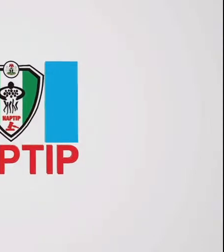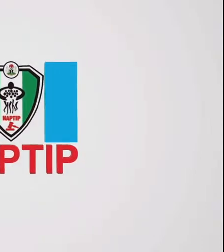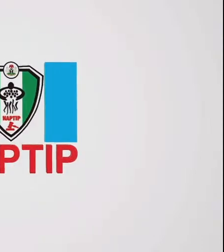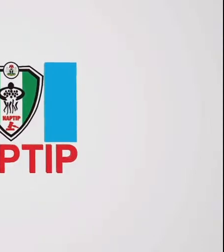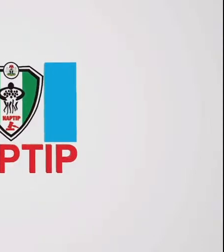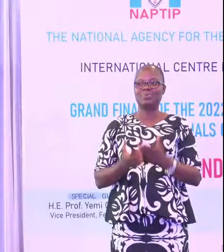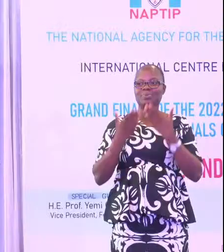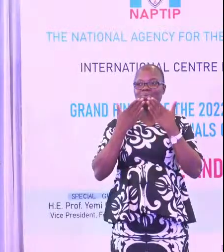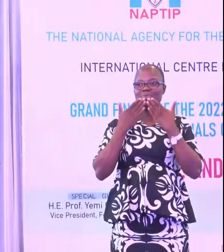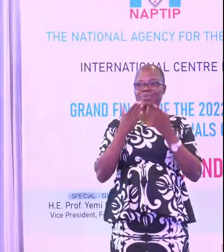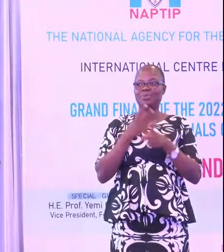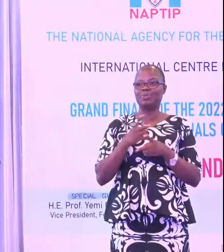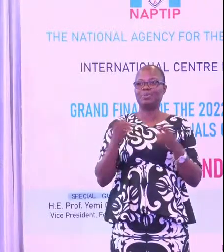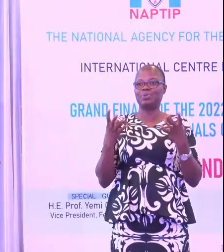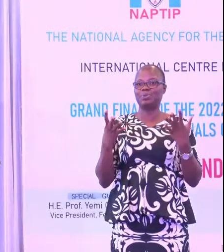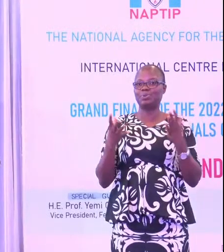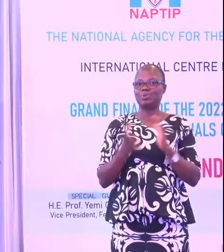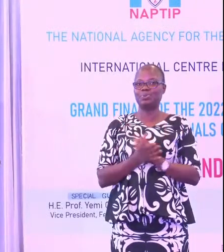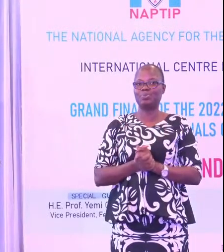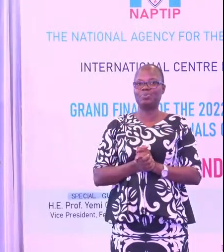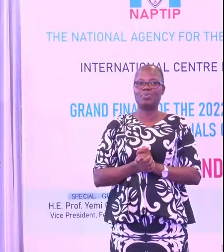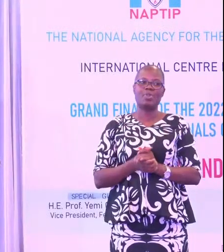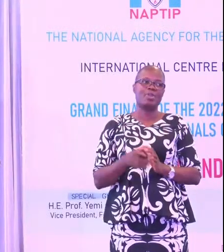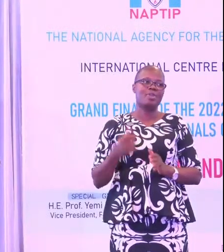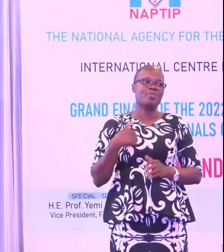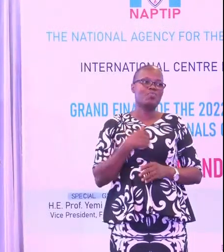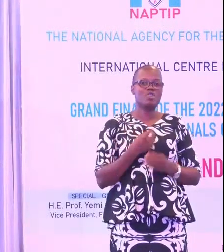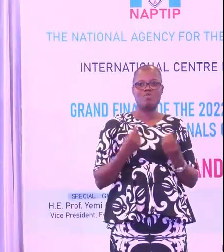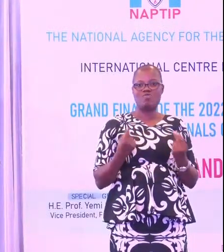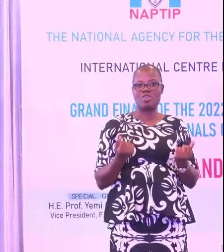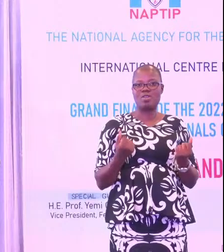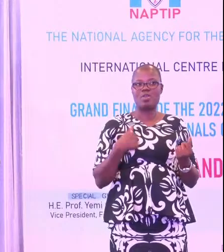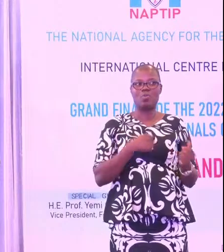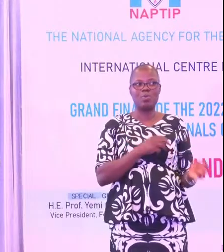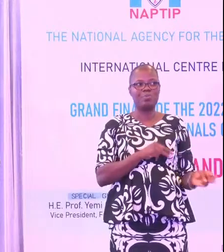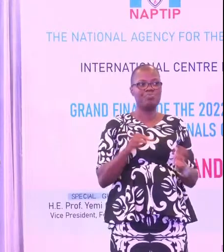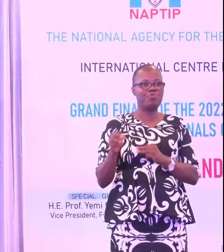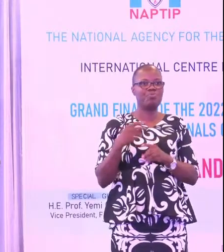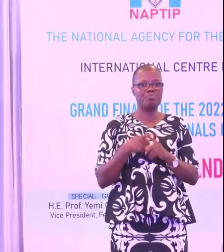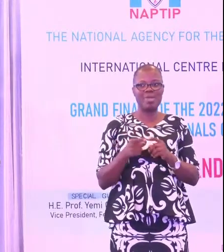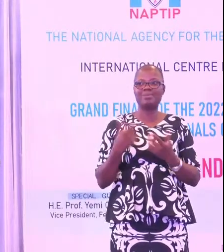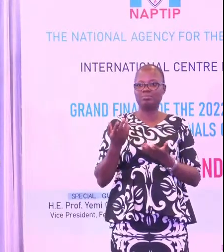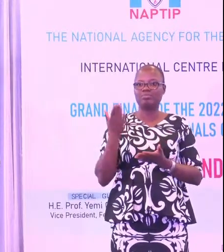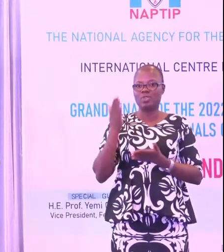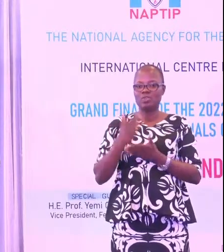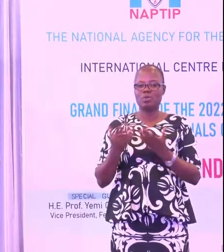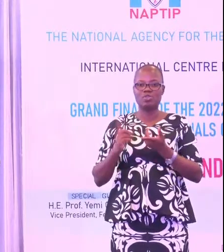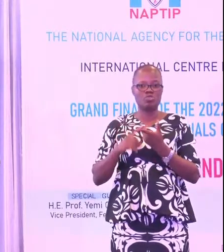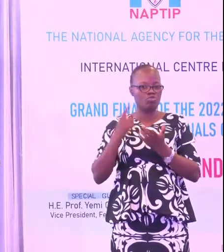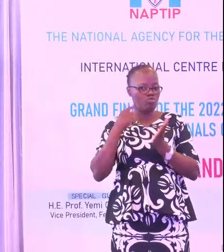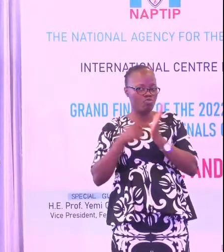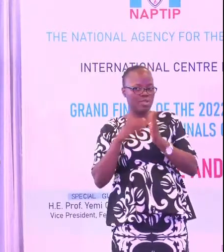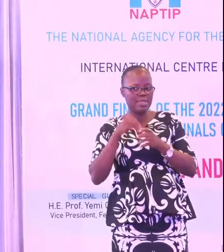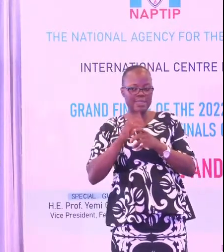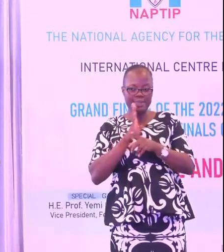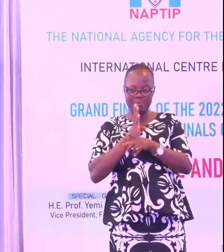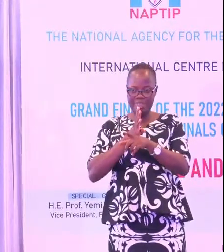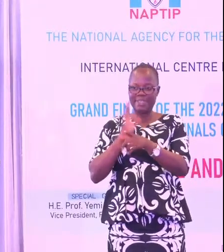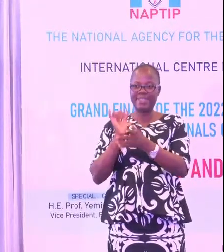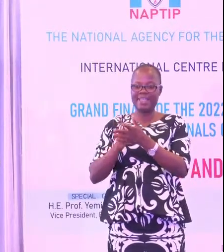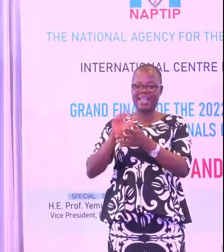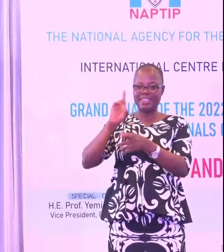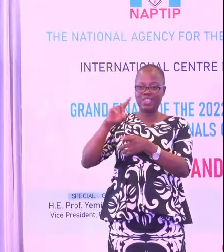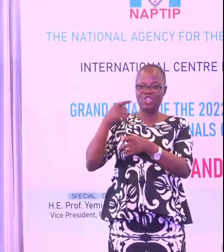Thank you very much. We quickly will move, but there's something to note in his speech that he said the DG